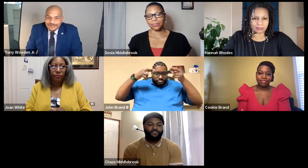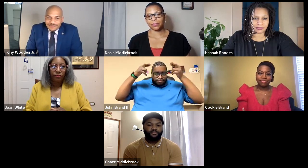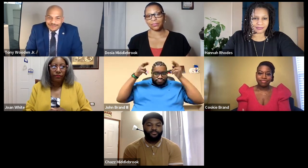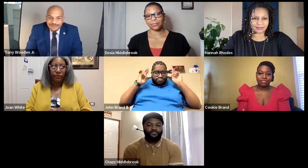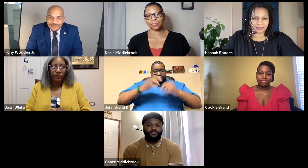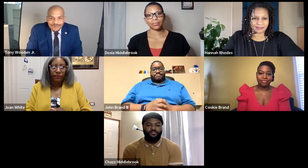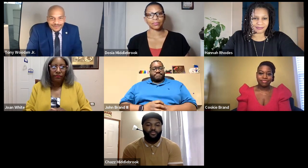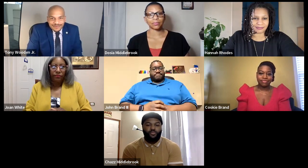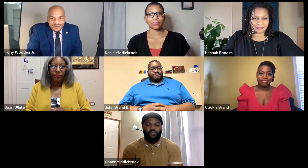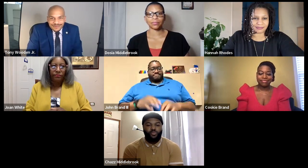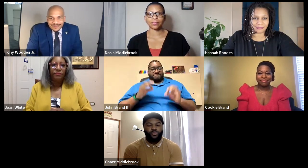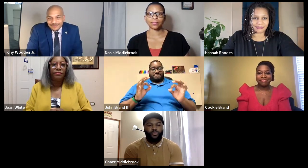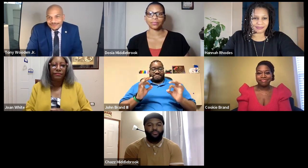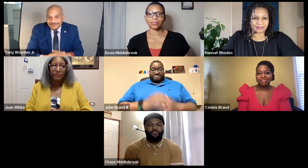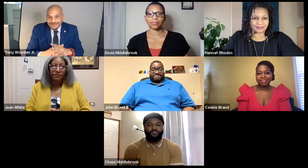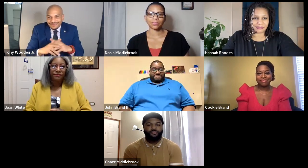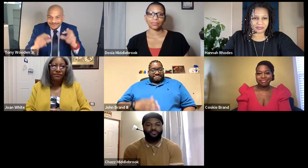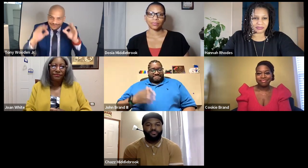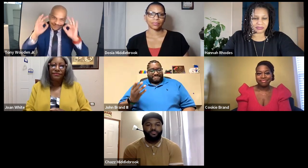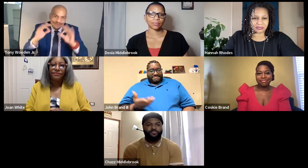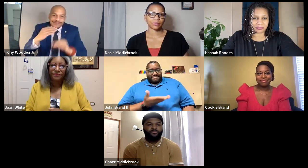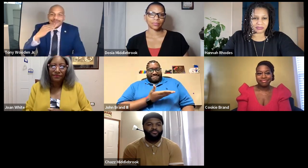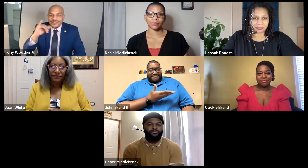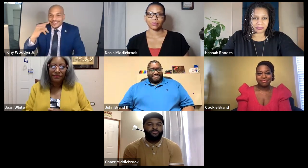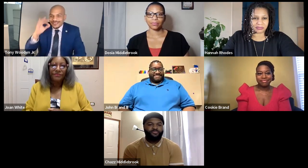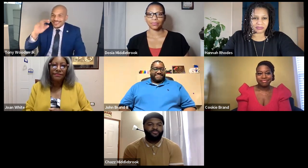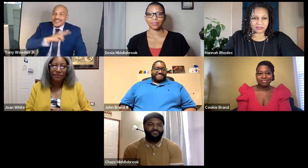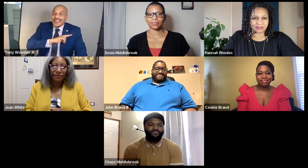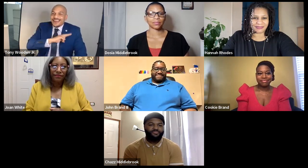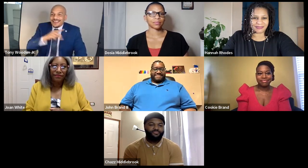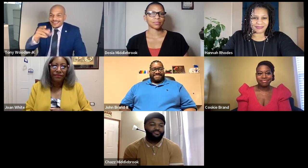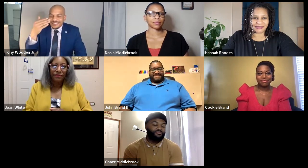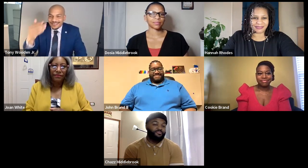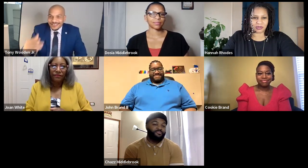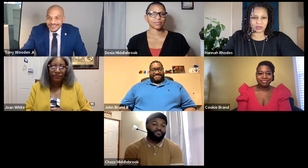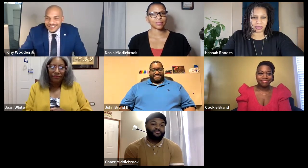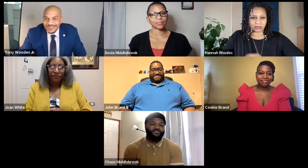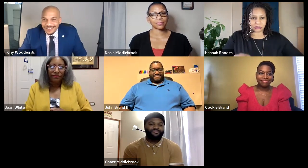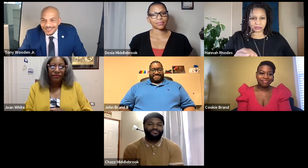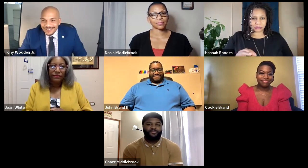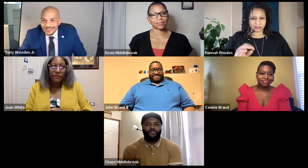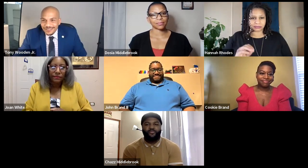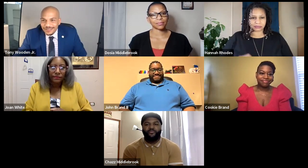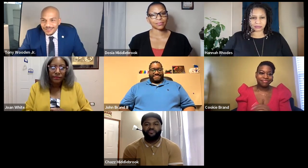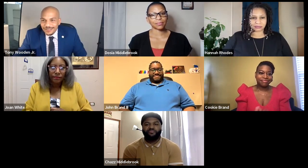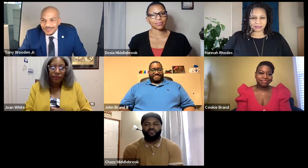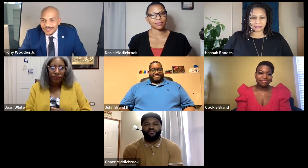I have my hair in braids and I have a beard. Thank you, J3. Hannah, you're up next.